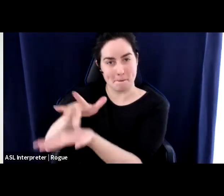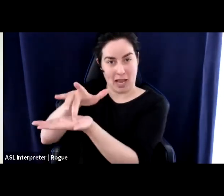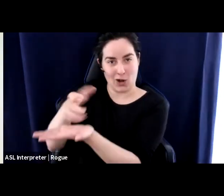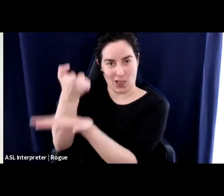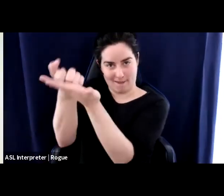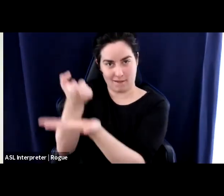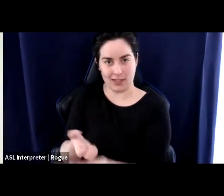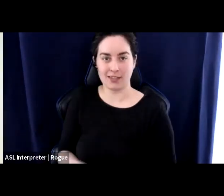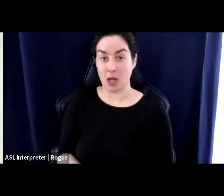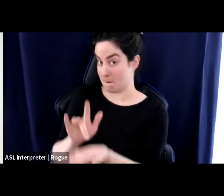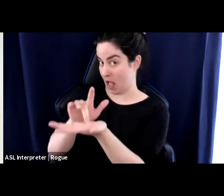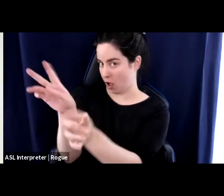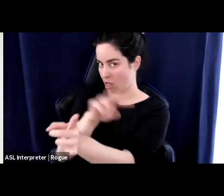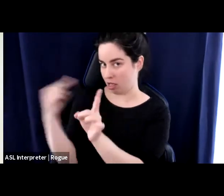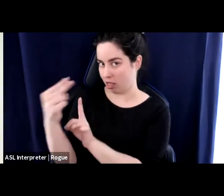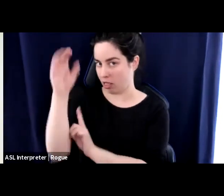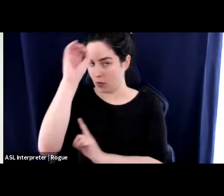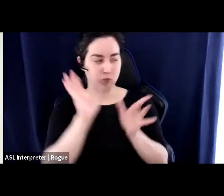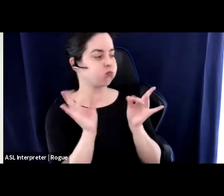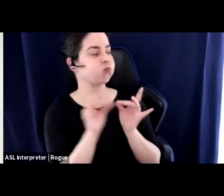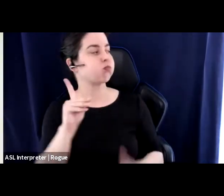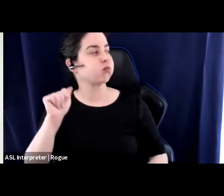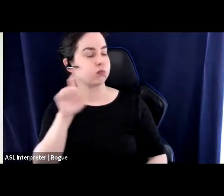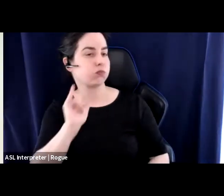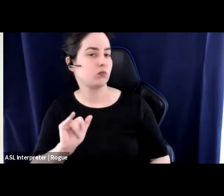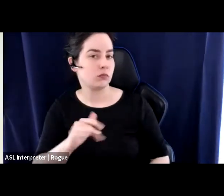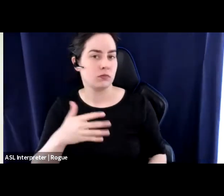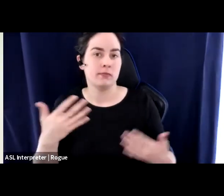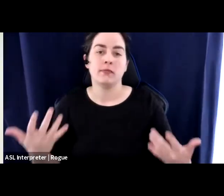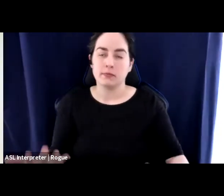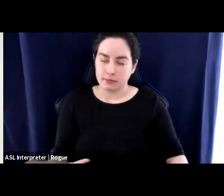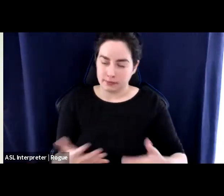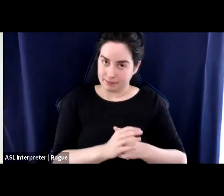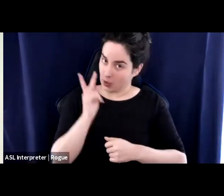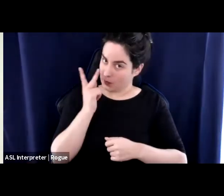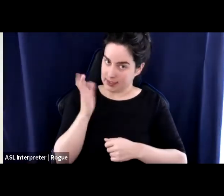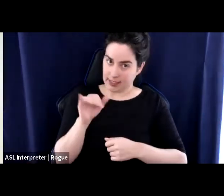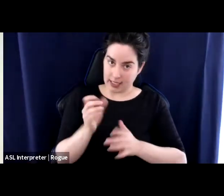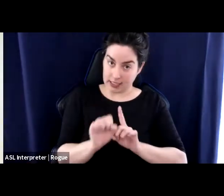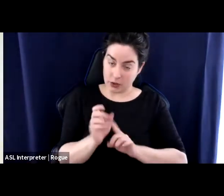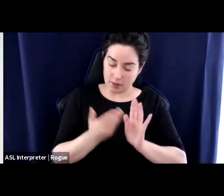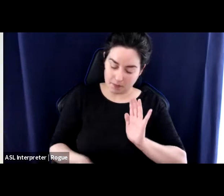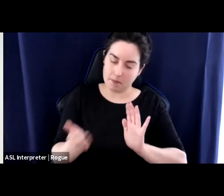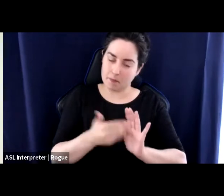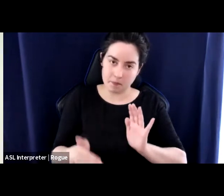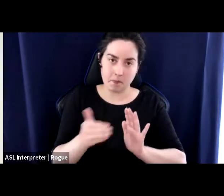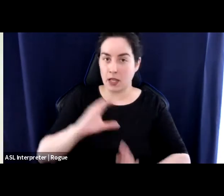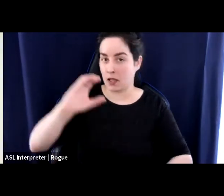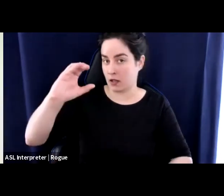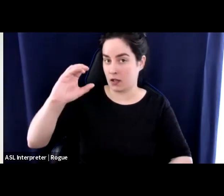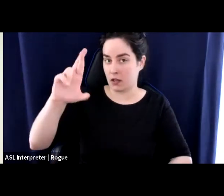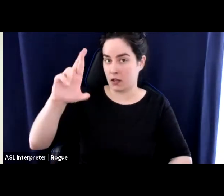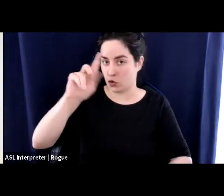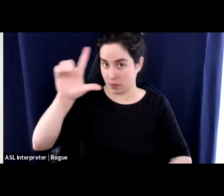about disability. And I think we see this play out in the criminal justice system, for example, in cases